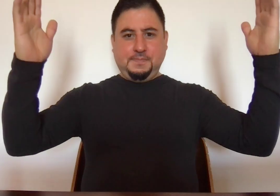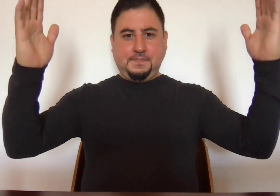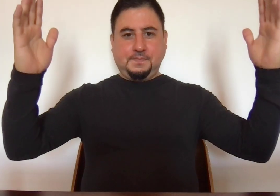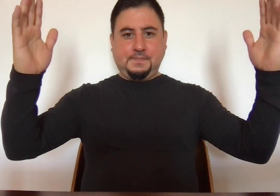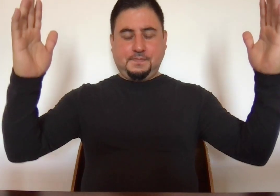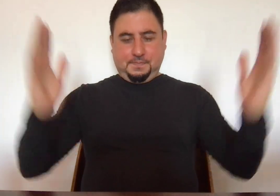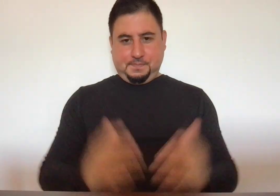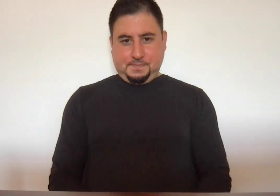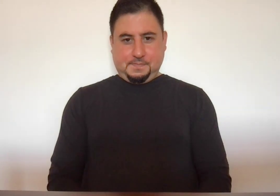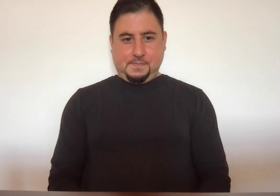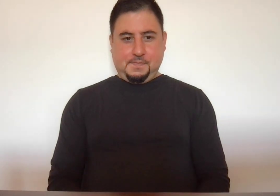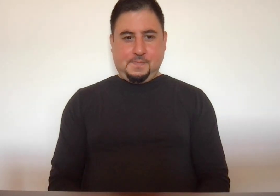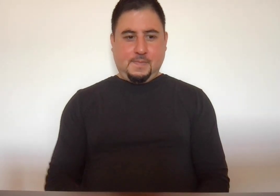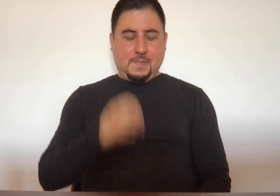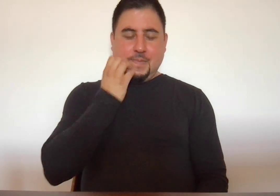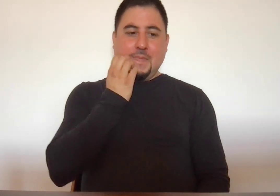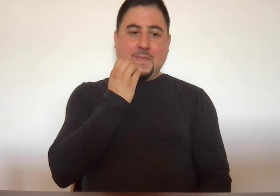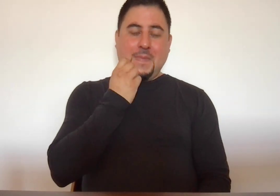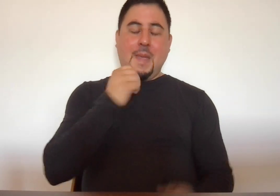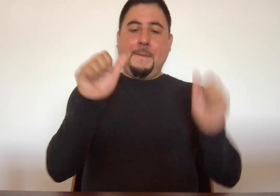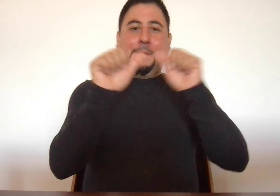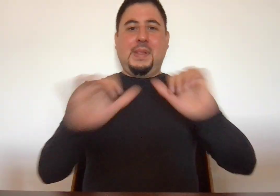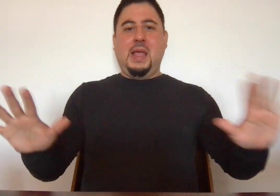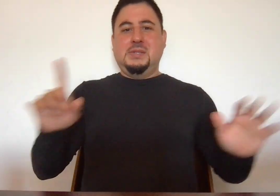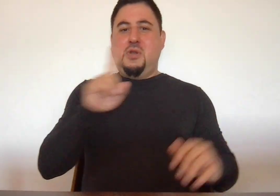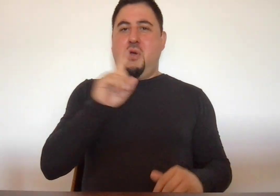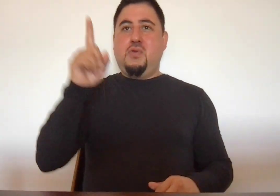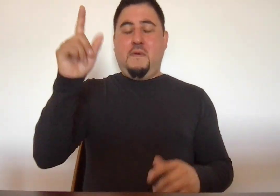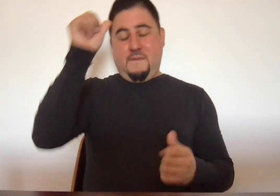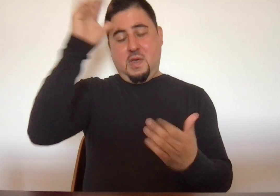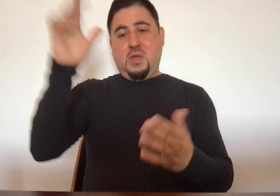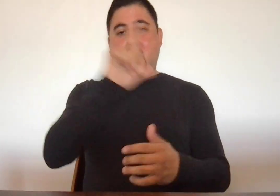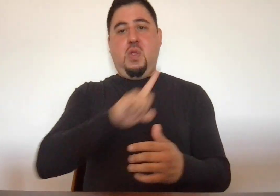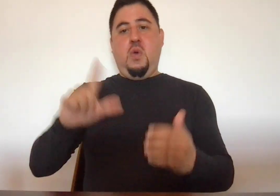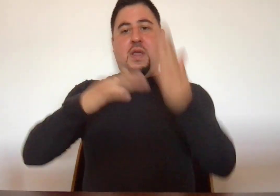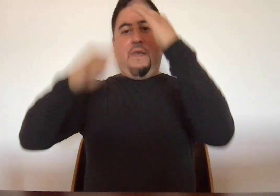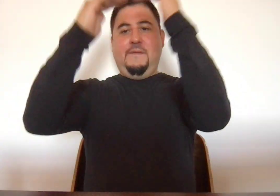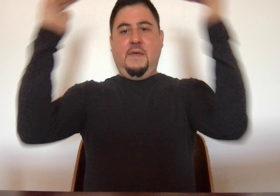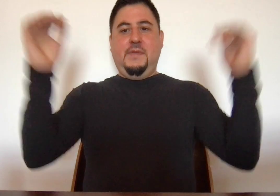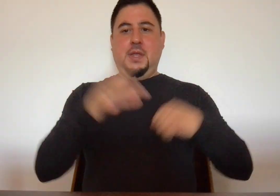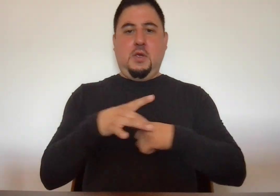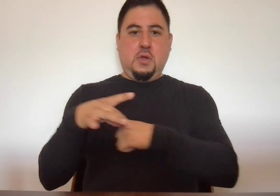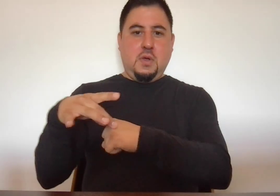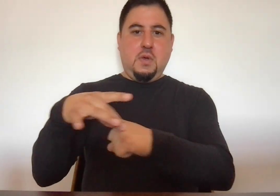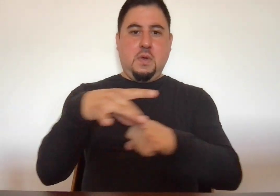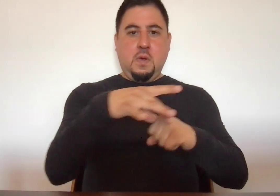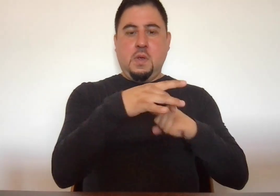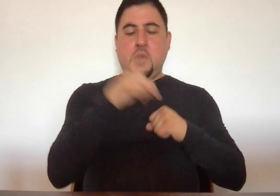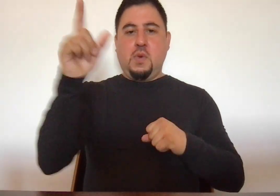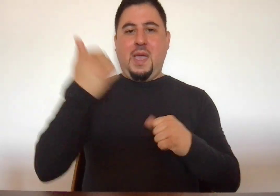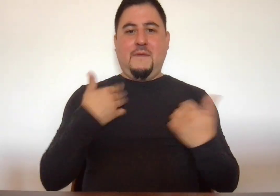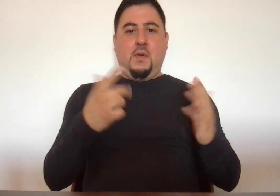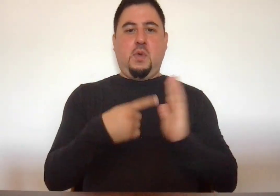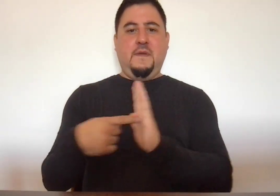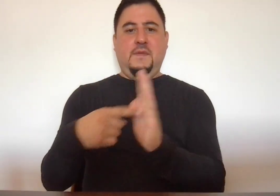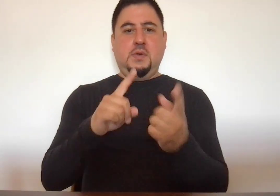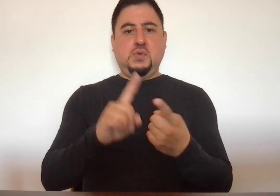alleluia. Blessed are you, Father, Lord of heaven and earth. You have revealed to the little ones